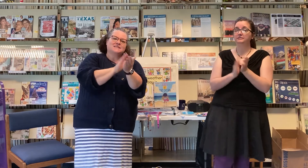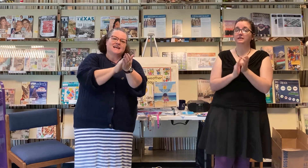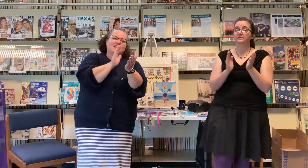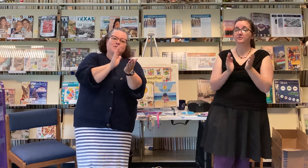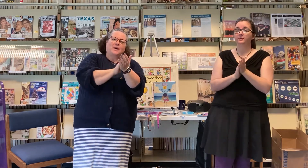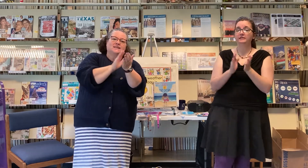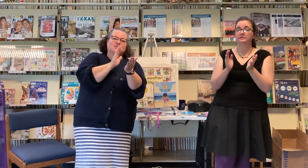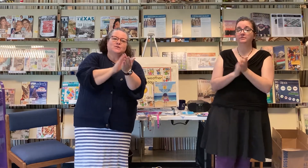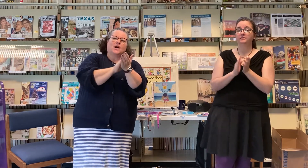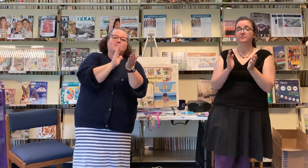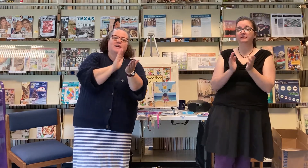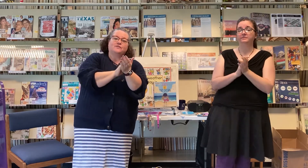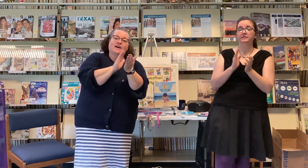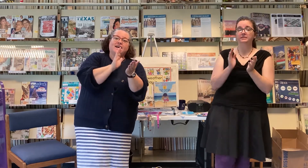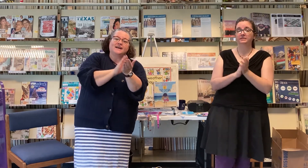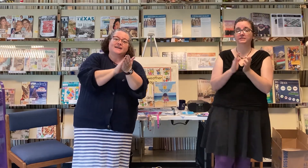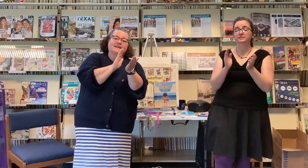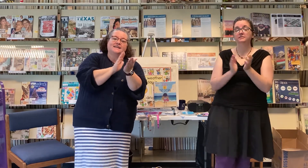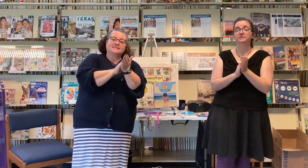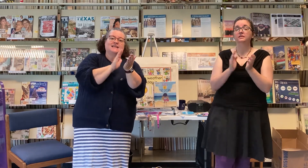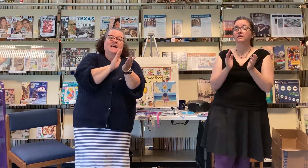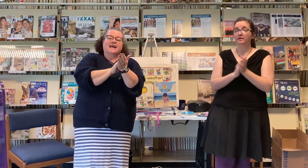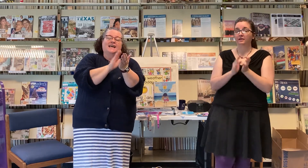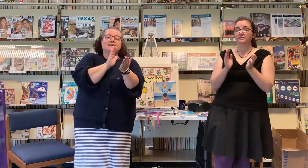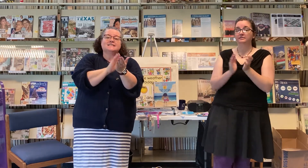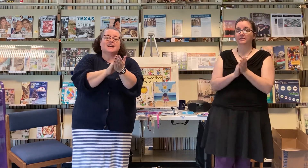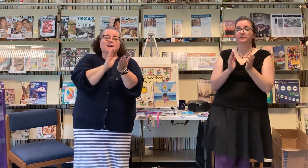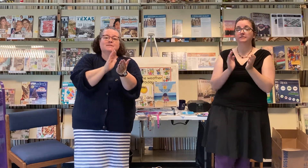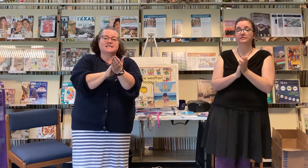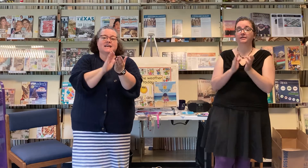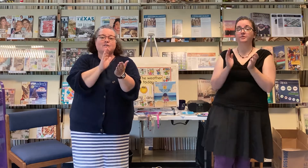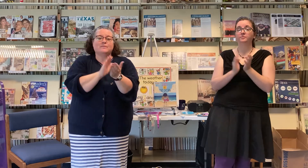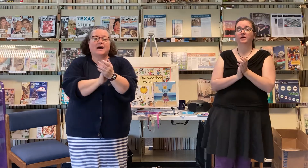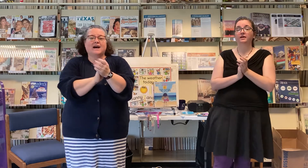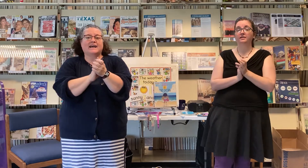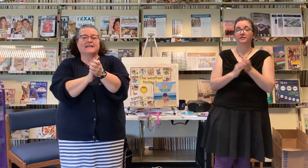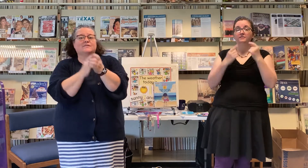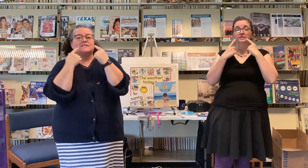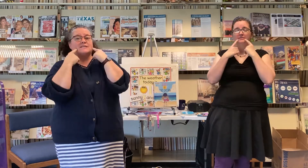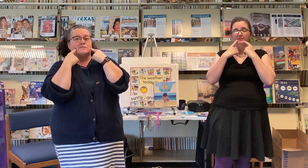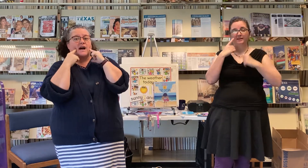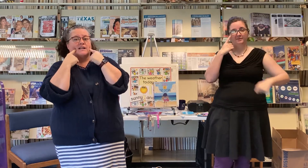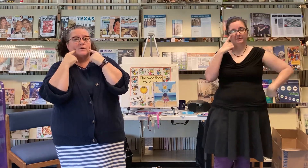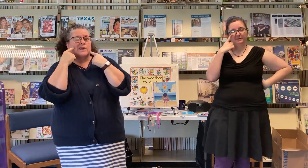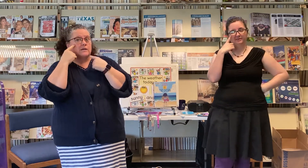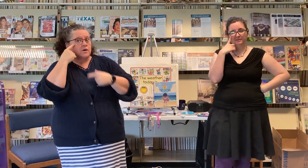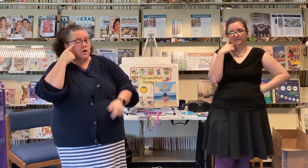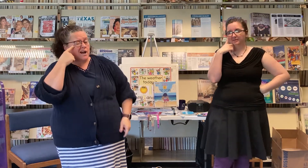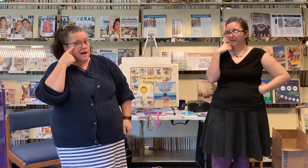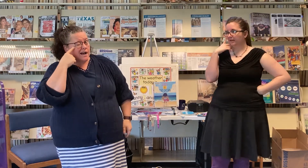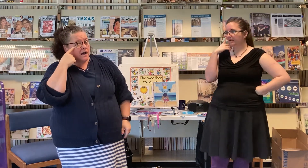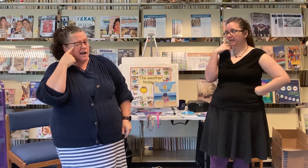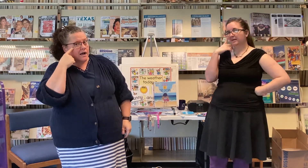say goodbye to all my friends. It is time to say goodbye. Give a smile and wink your